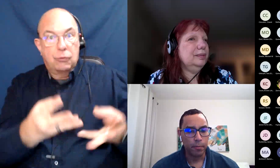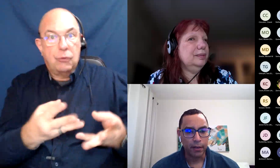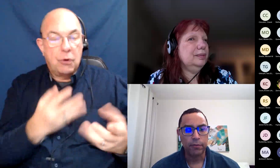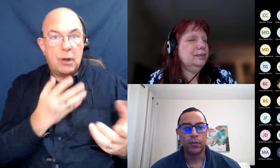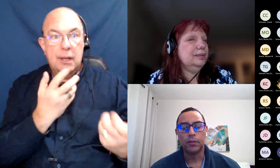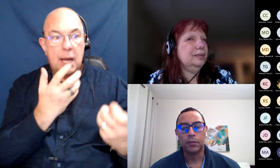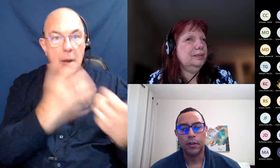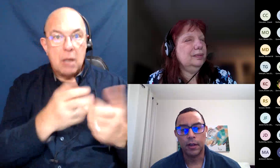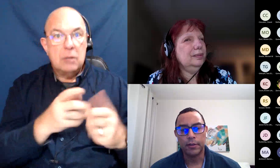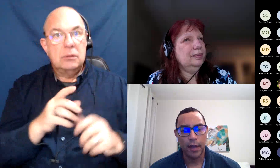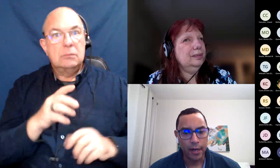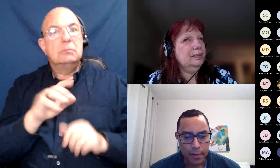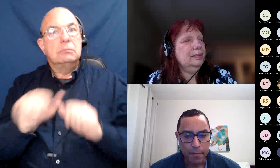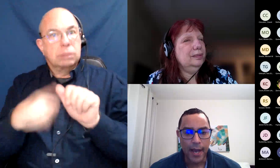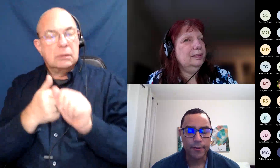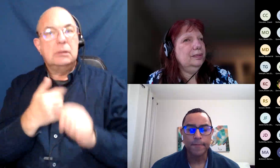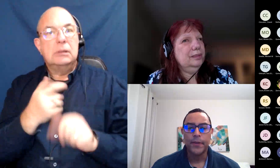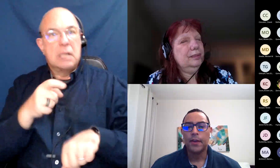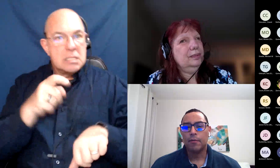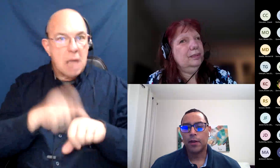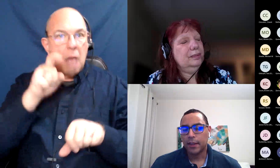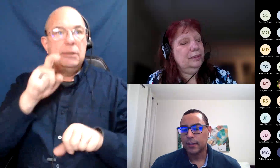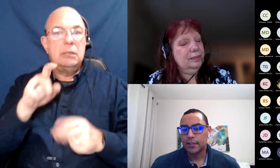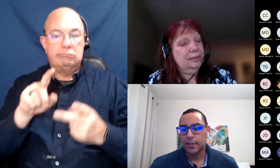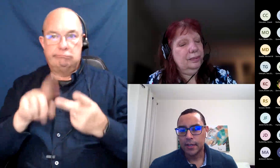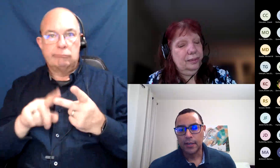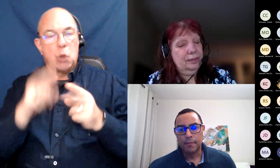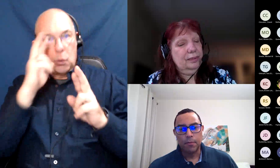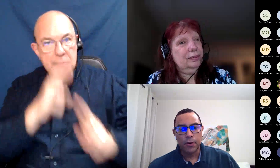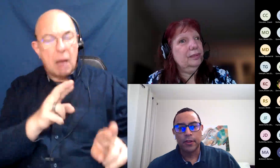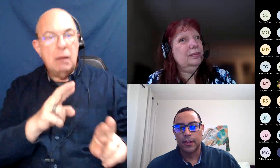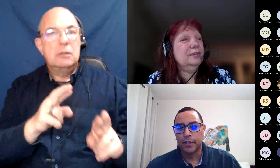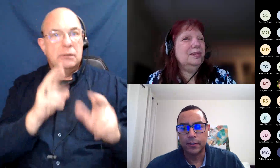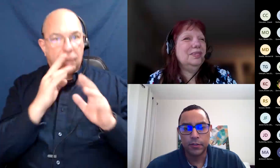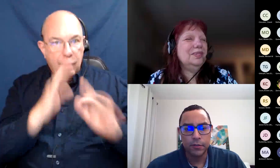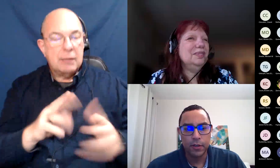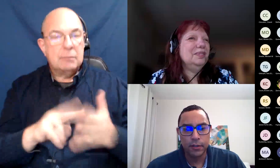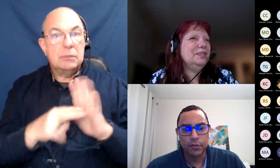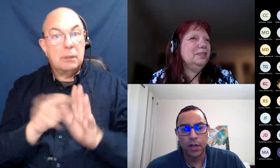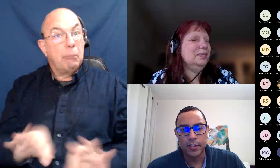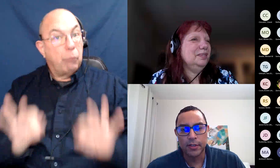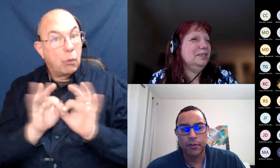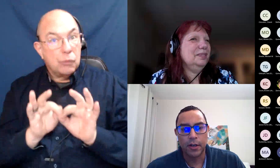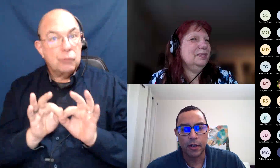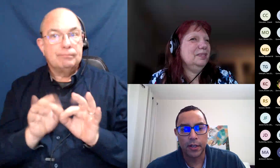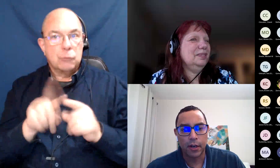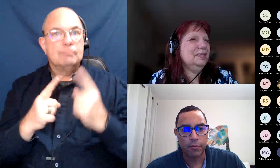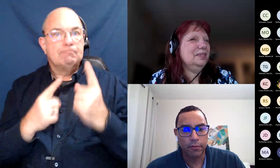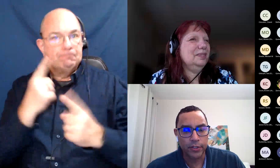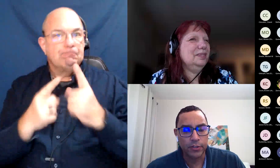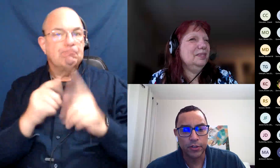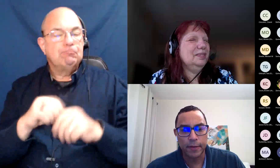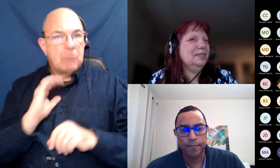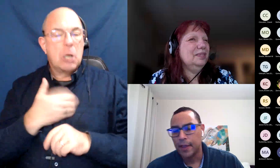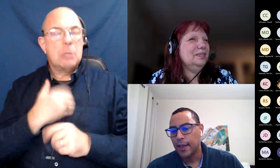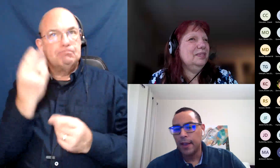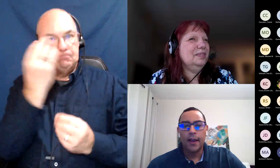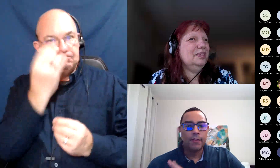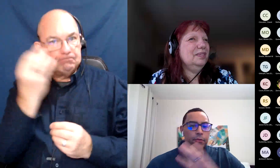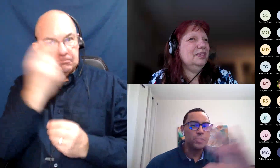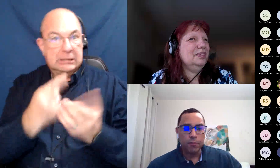in a respectful, timely manner? Well, I think it's an important thing to consider in our reflection